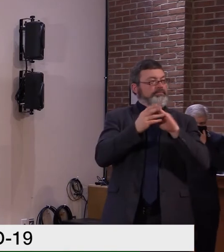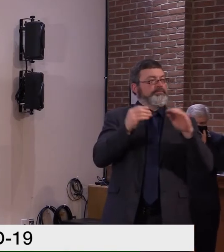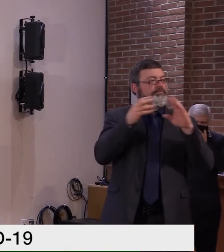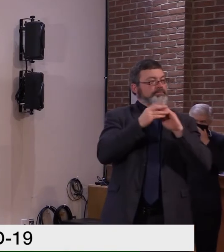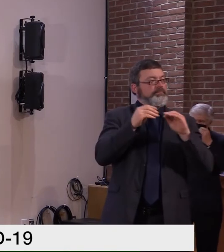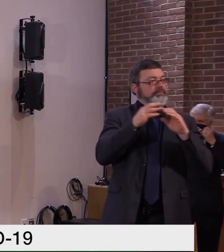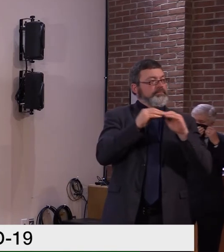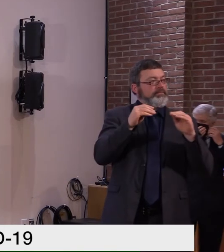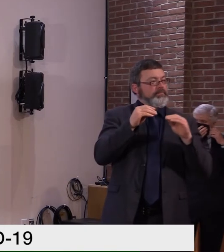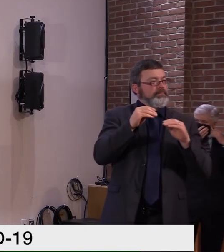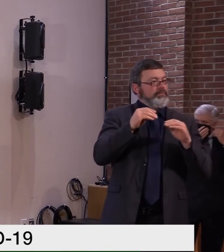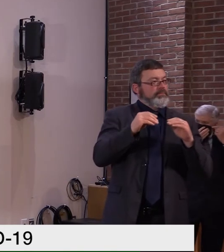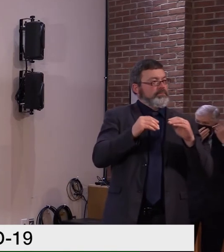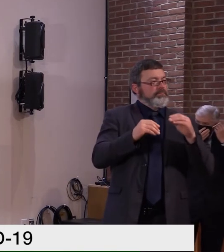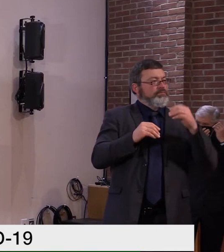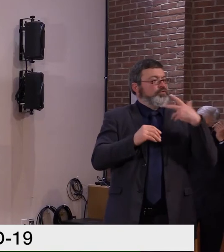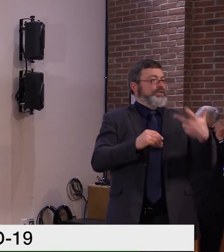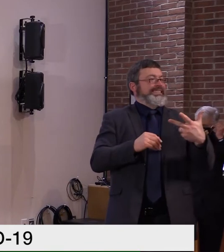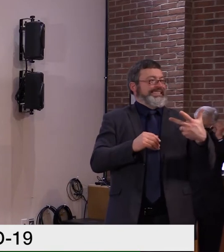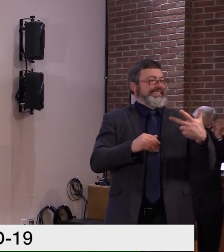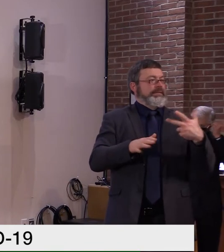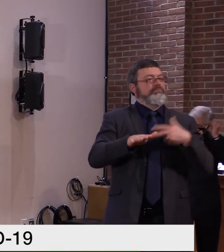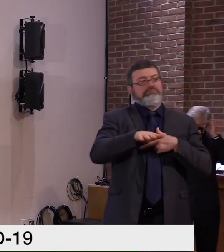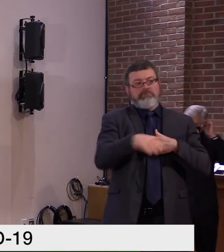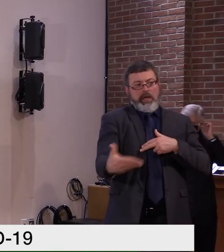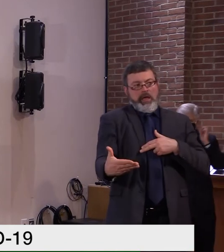76, 81, and 94.